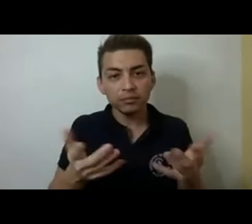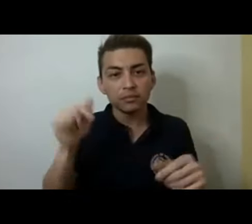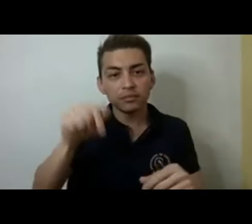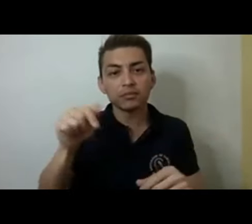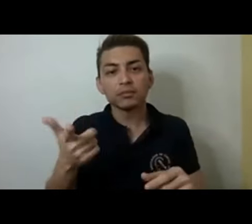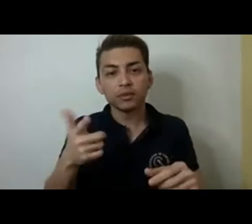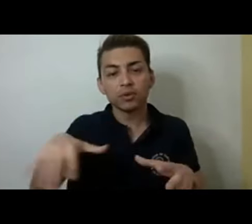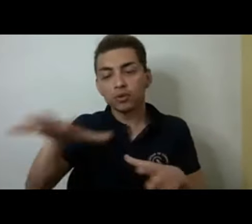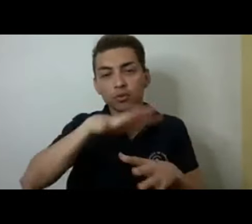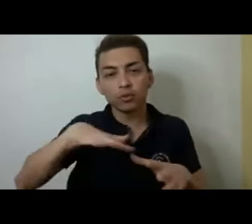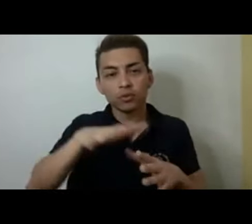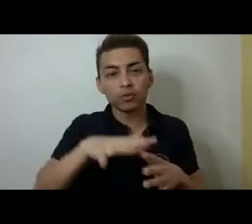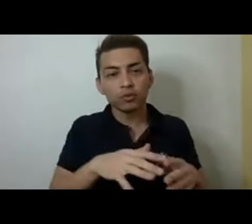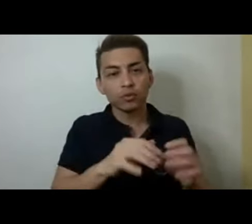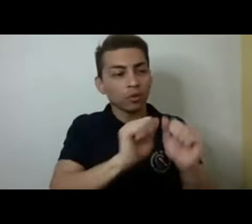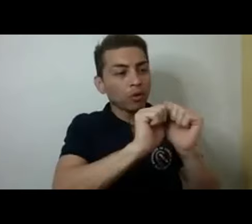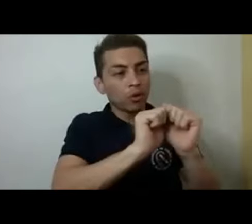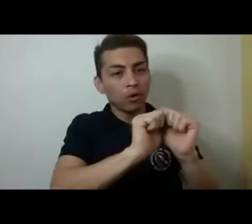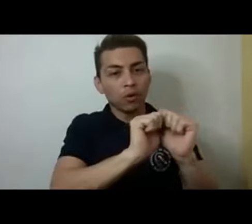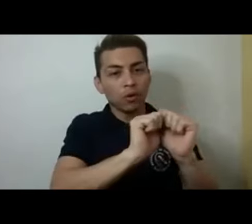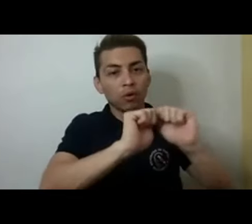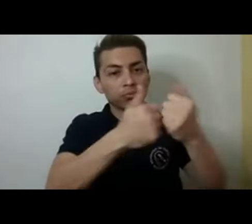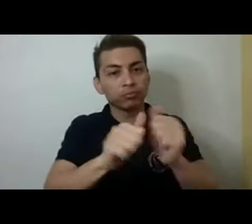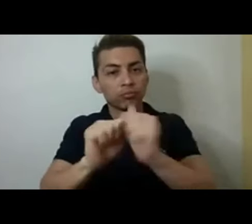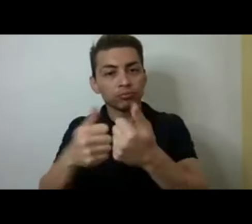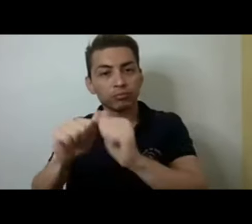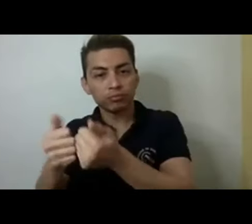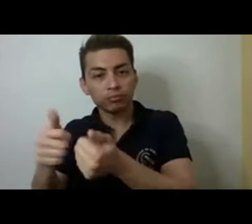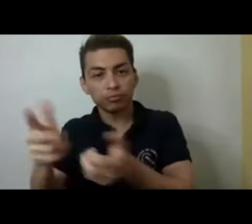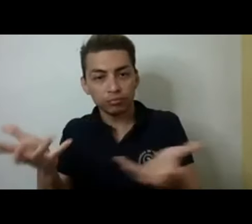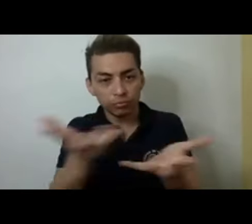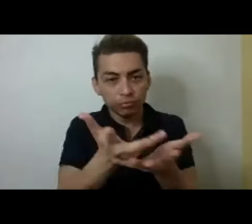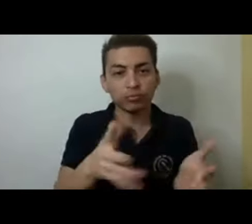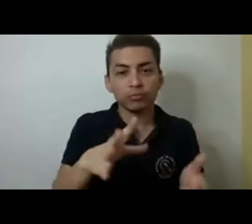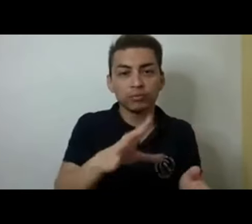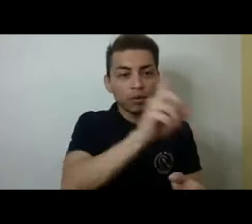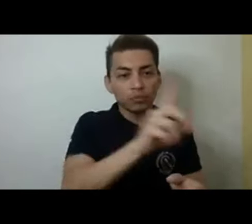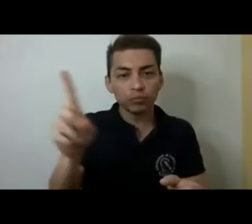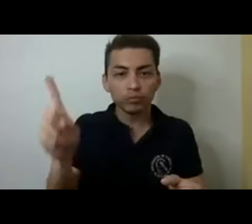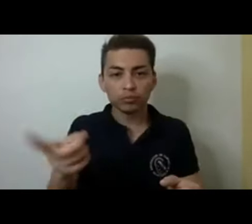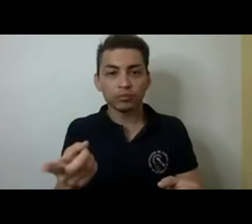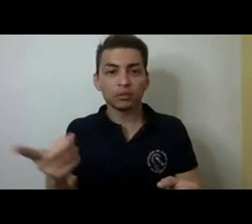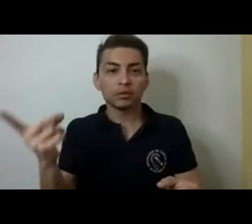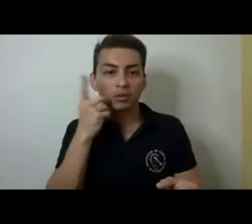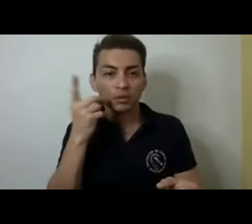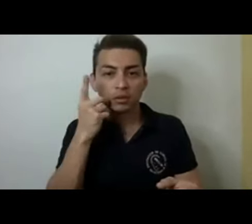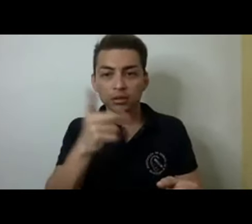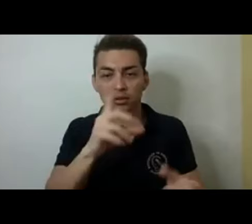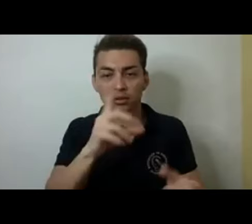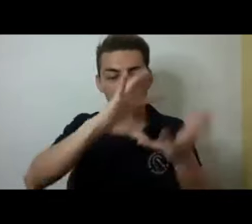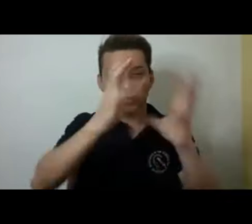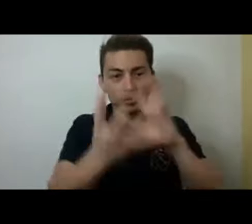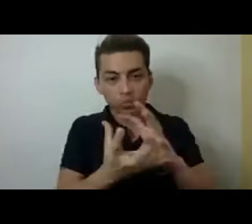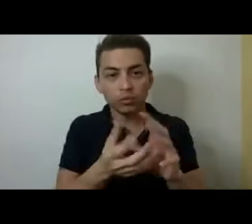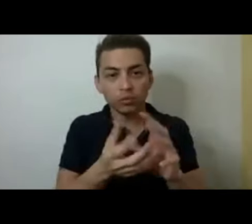of the organizations which produced the GEM-LAC report, Dr. Manos Antoninis, director of the Global Monitoring Report, Dr.